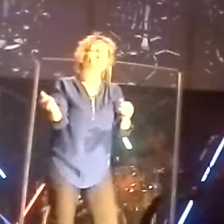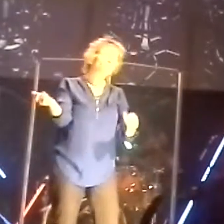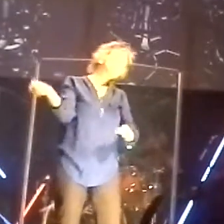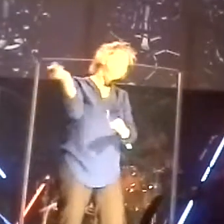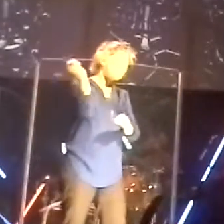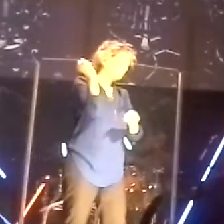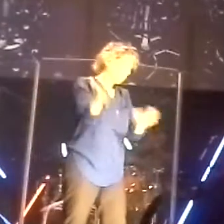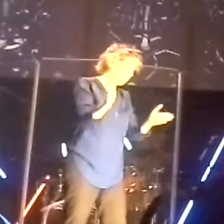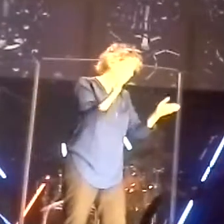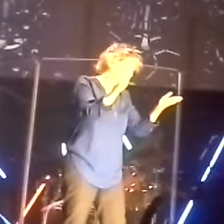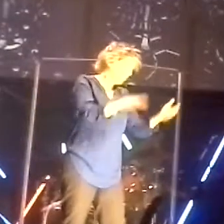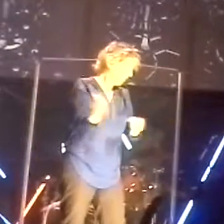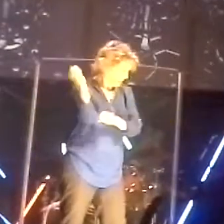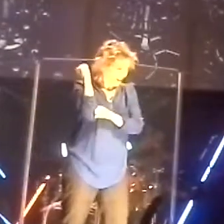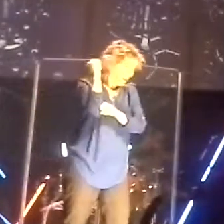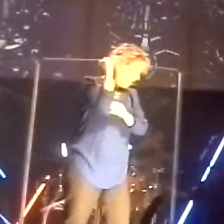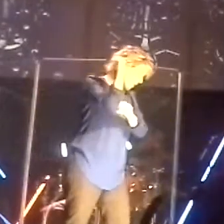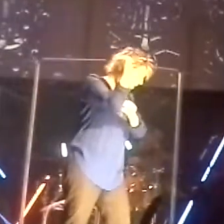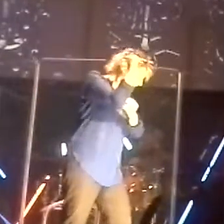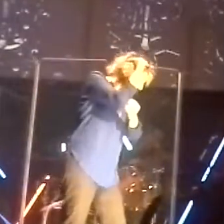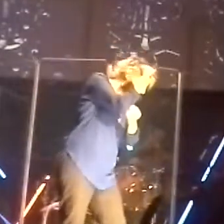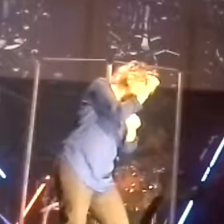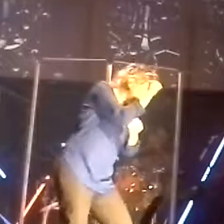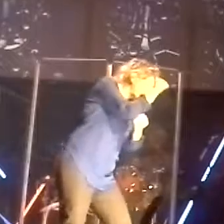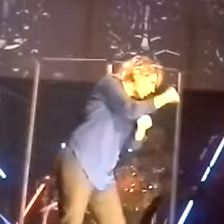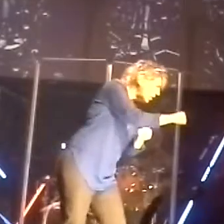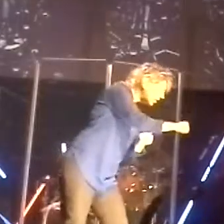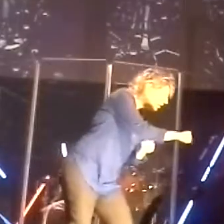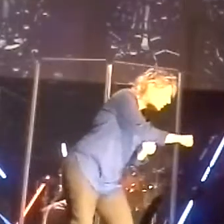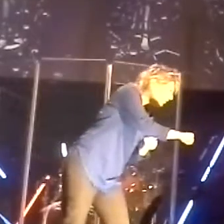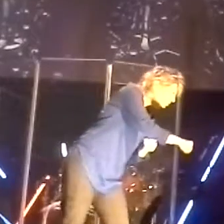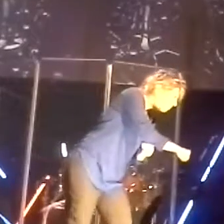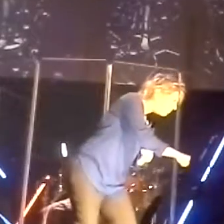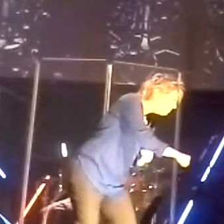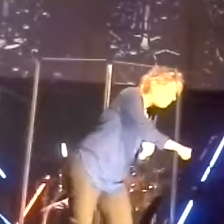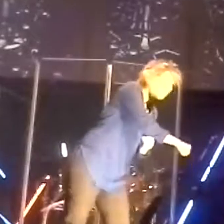The cross has the final word.